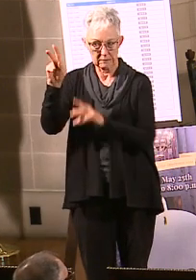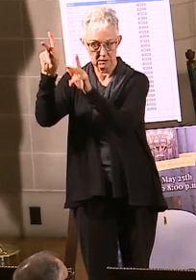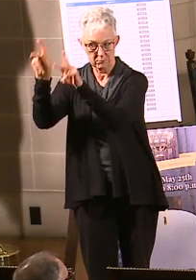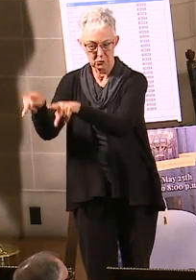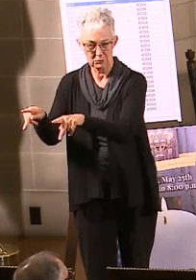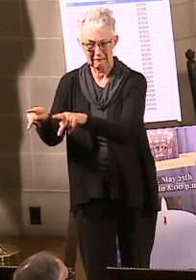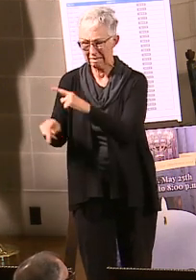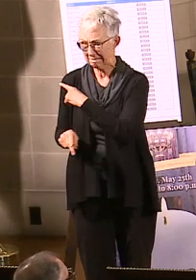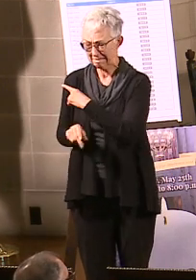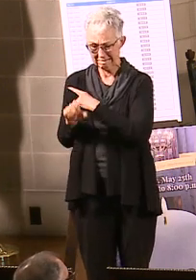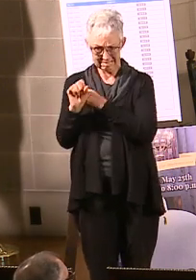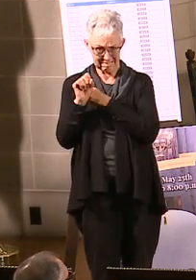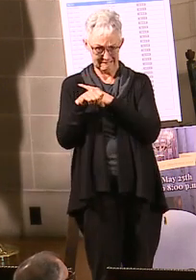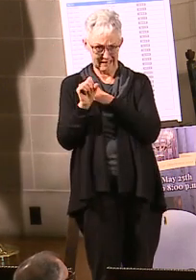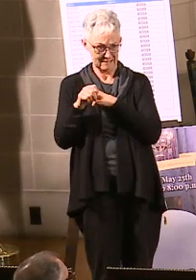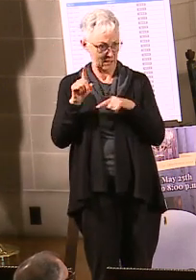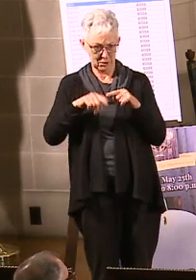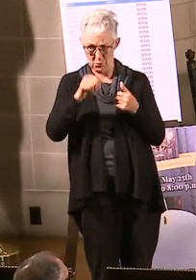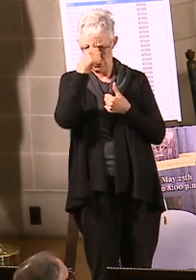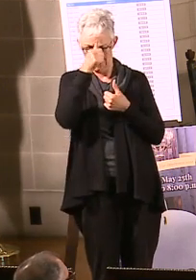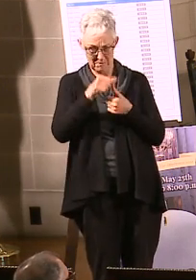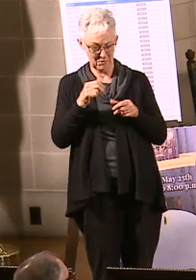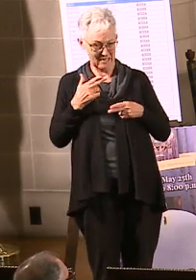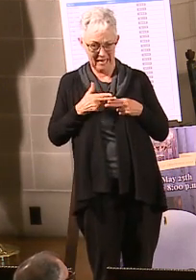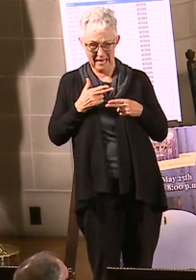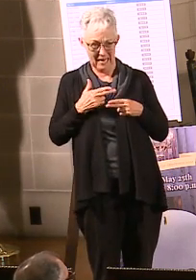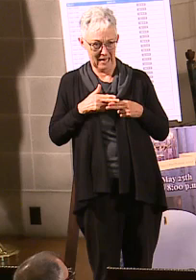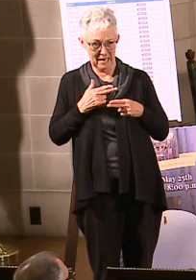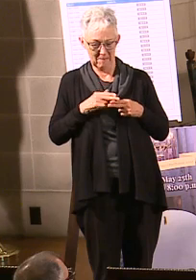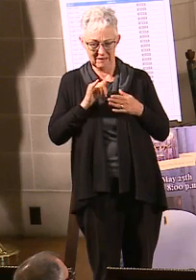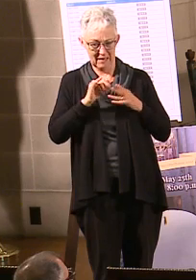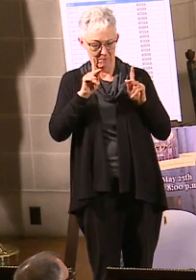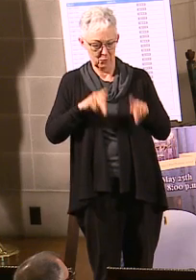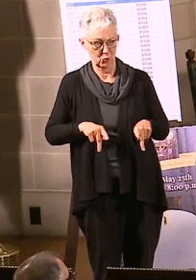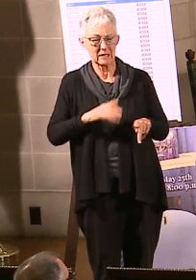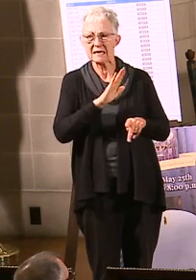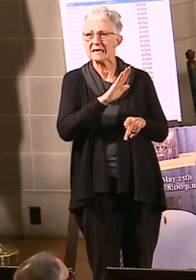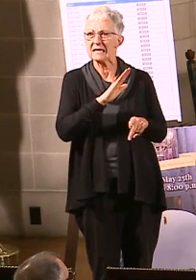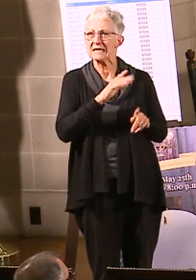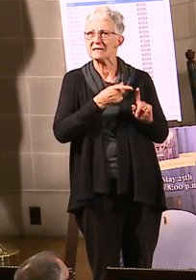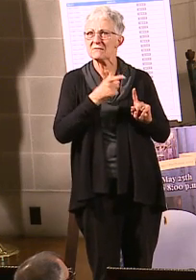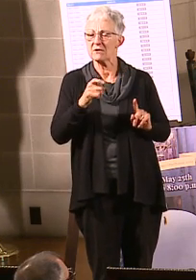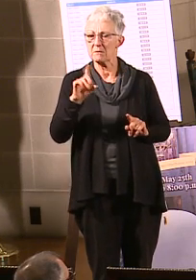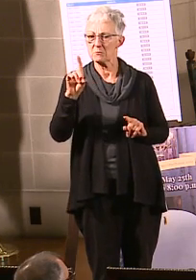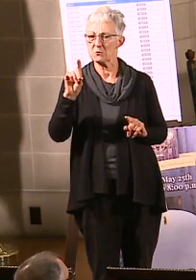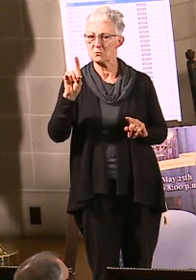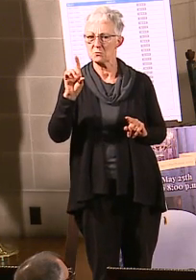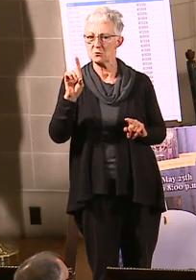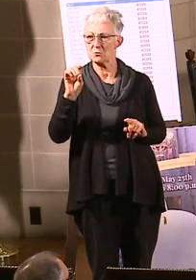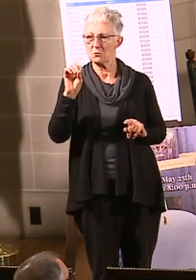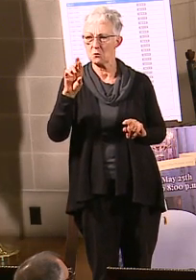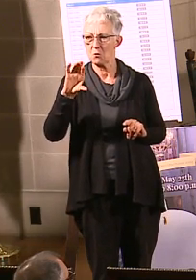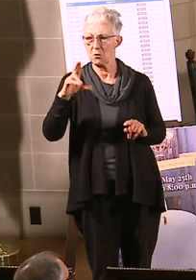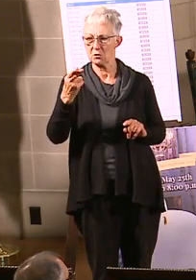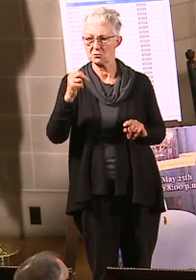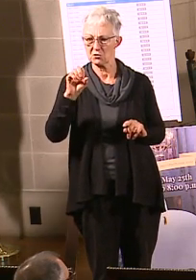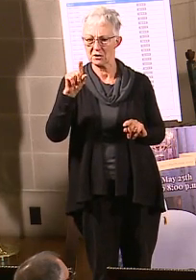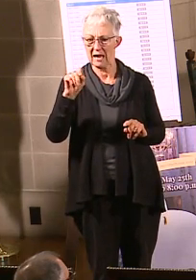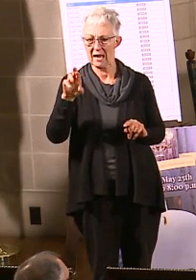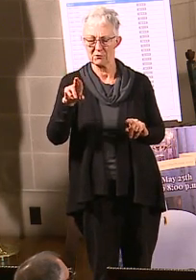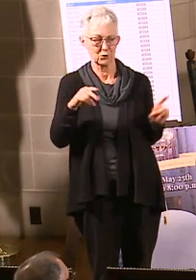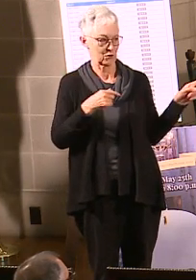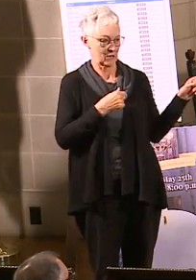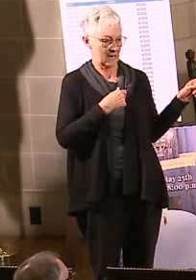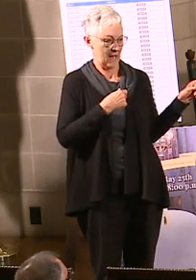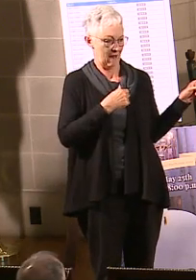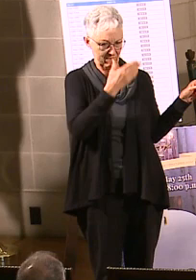say, if you can remember, I remember it's from Dorchester, and Dorchester? yeah, why am I dropping his name too? I'm dropping his name too. We should have practiced this ahead of time. That's